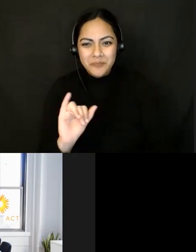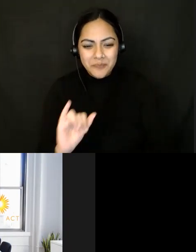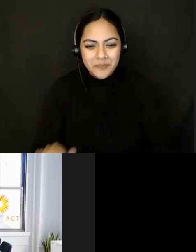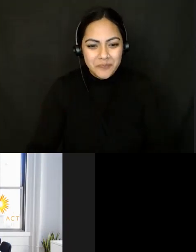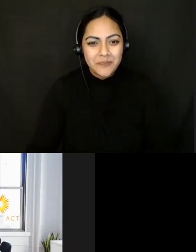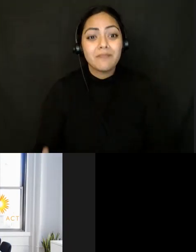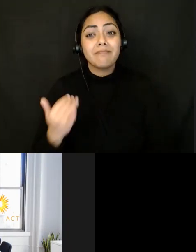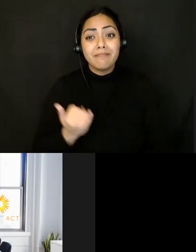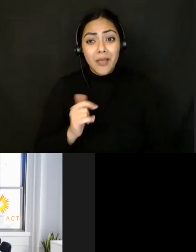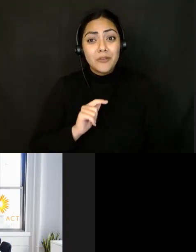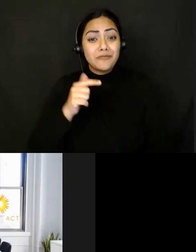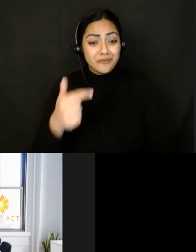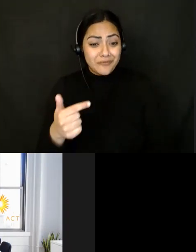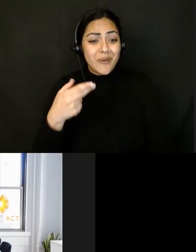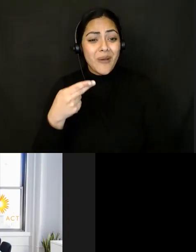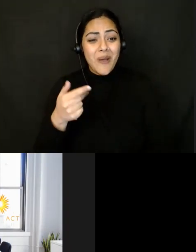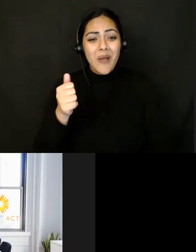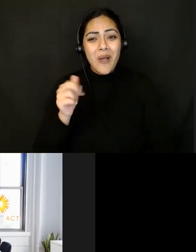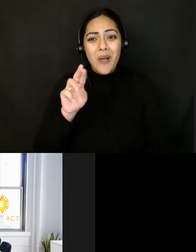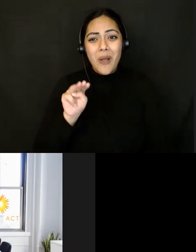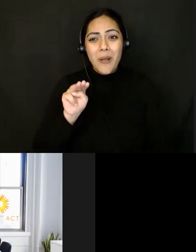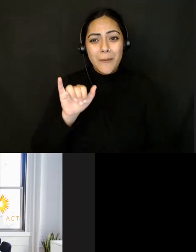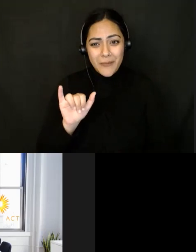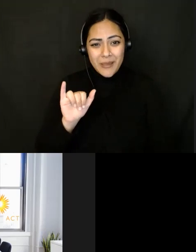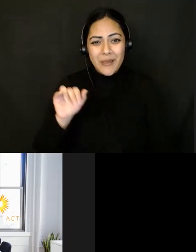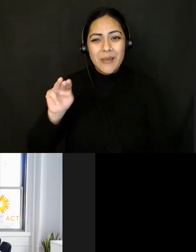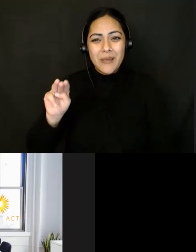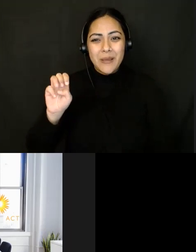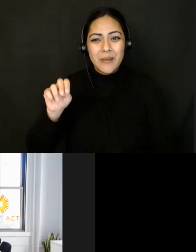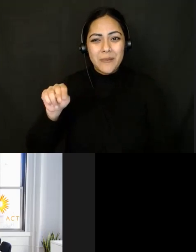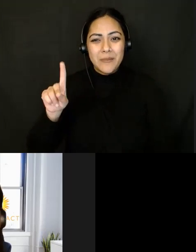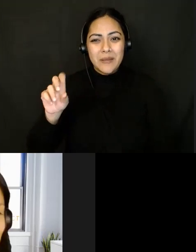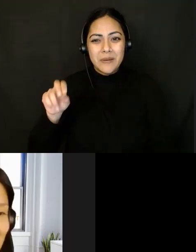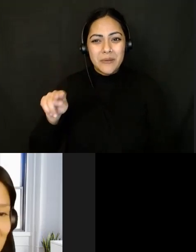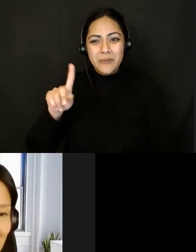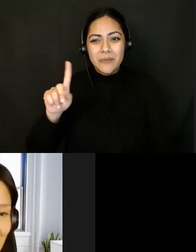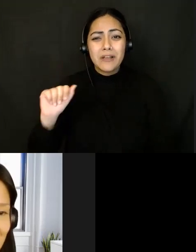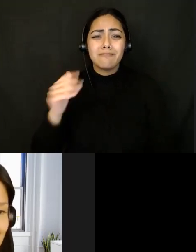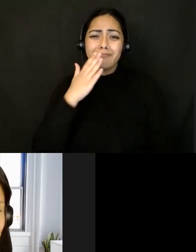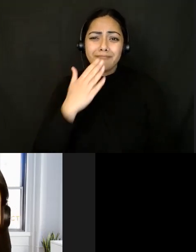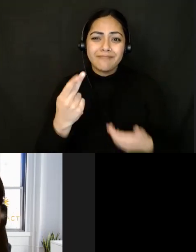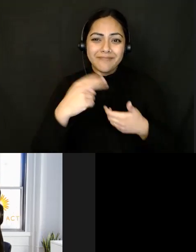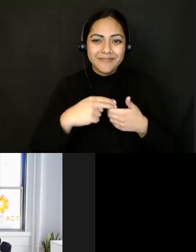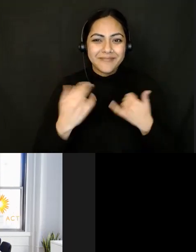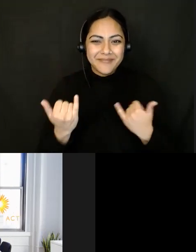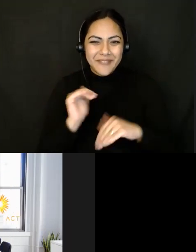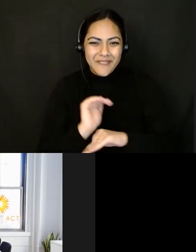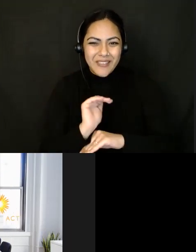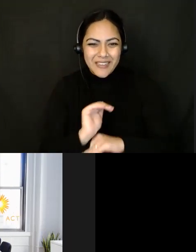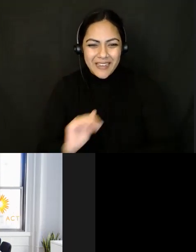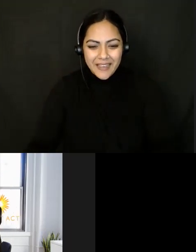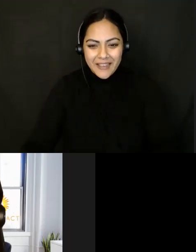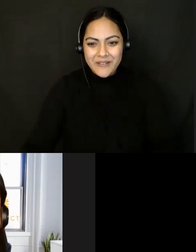I'd like to pass it now on to Harmy Mendoza. Harmy, thank you for joining us here this evening.